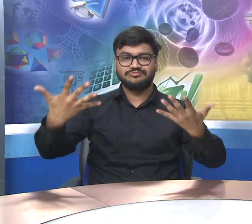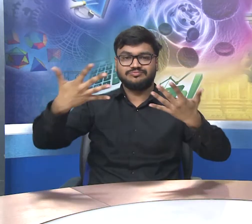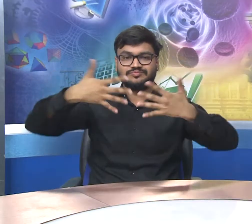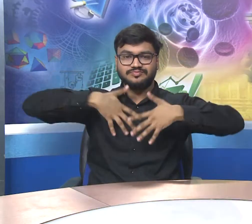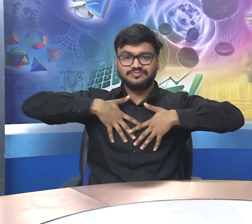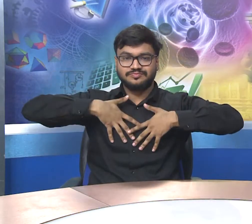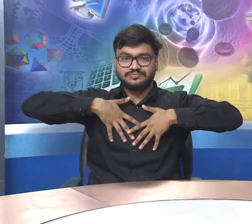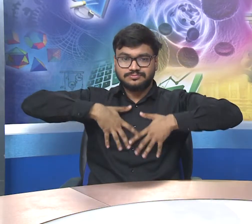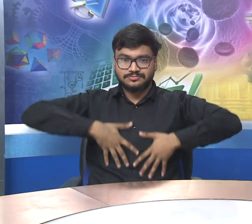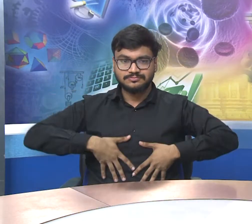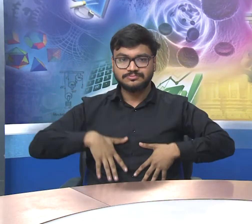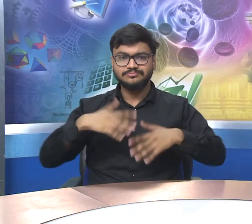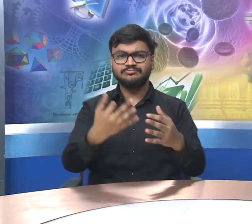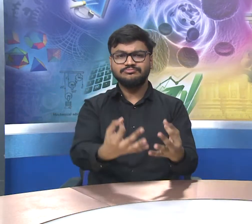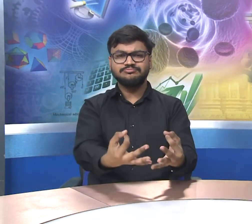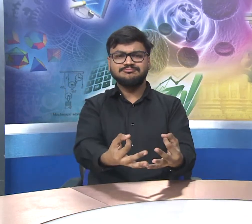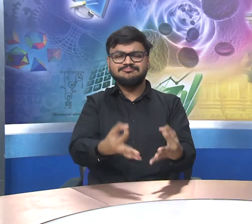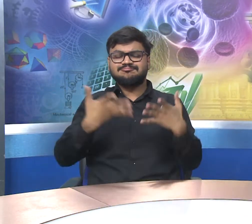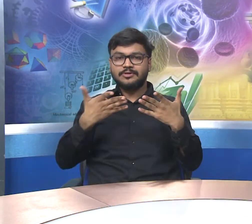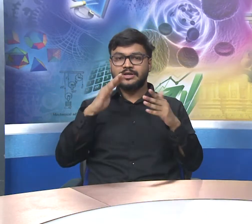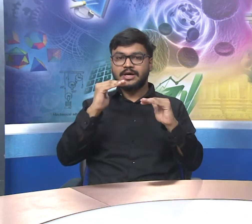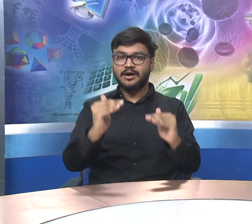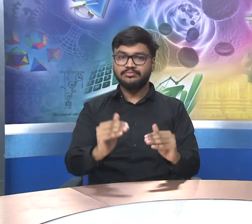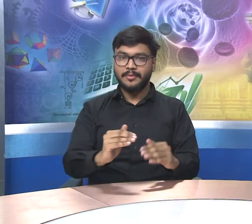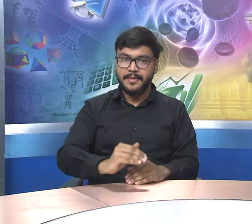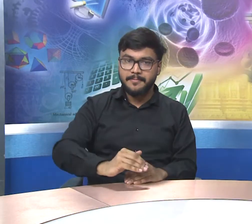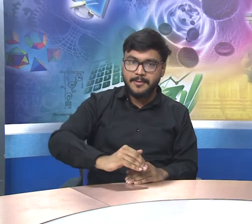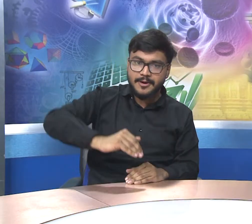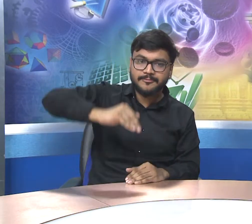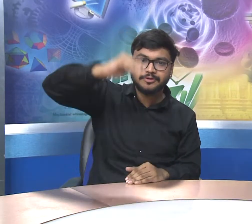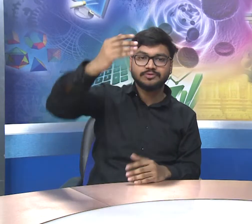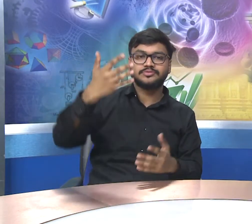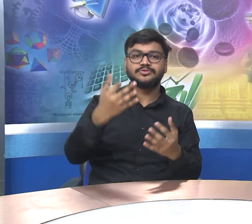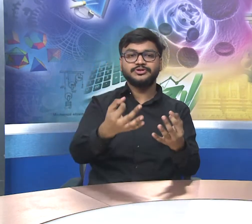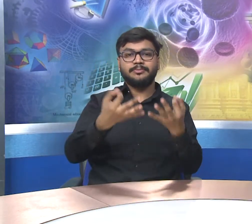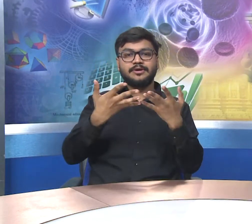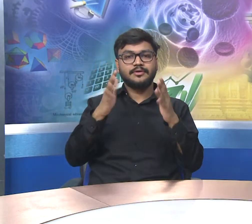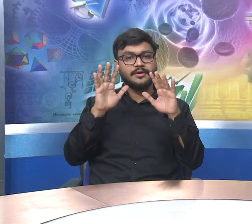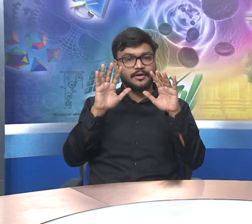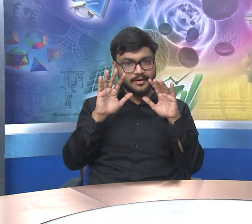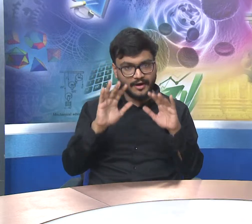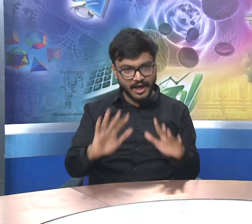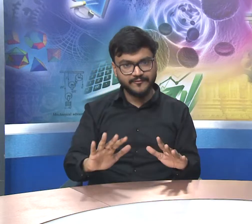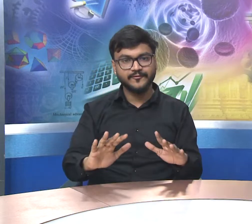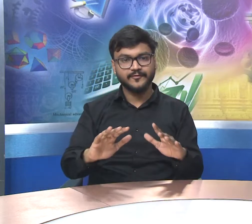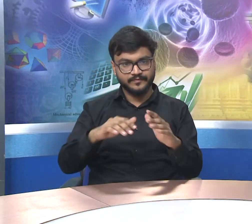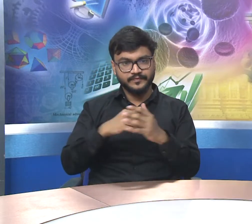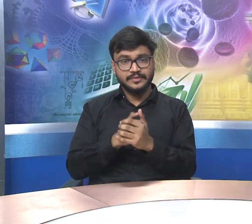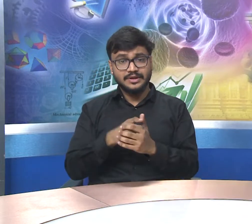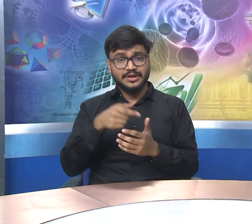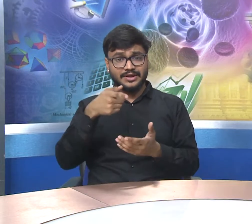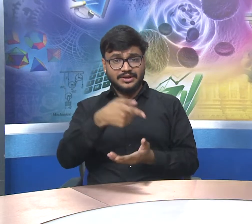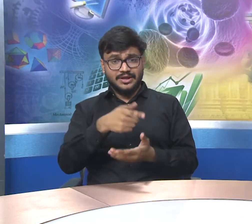It is also possible that the family has a relative who are deaf or perhaps a neighbor who is